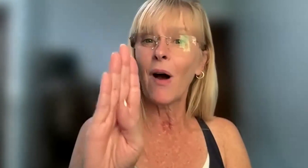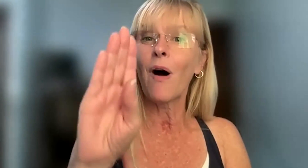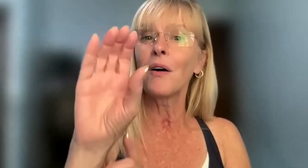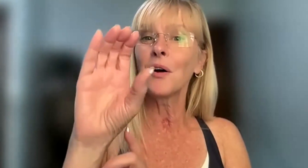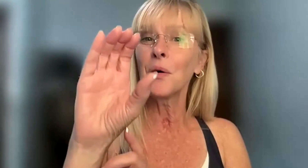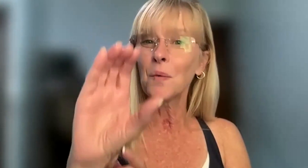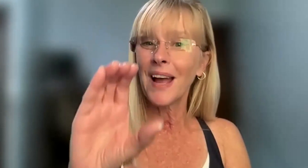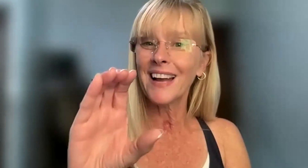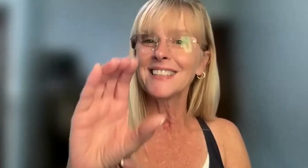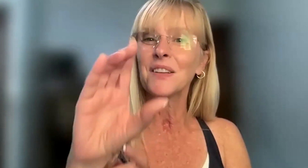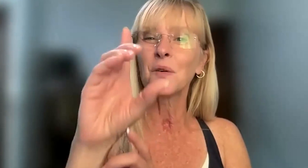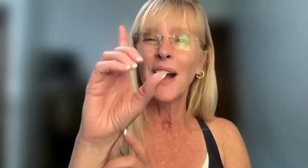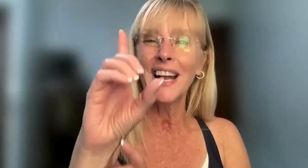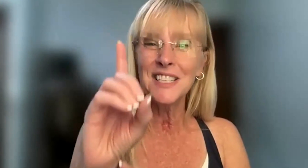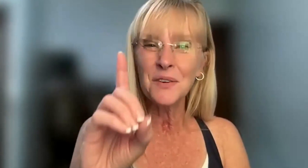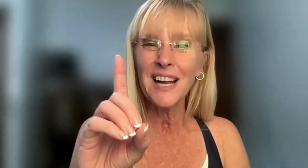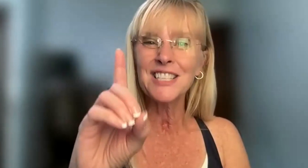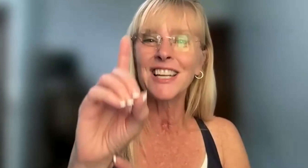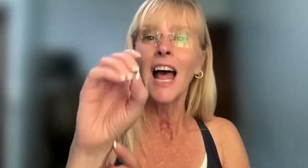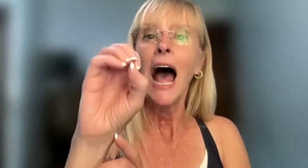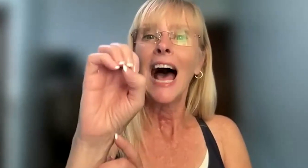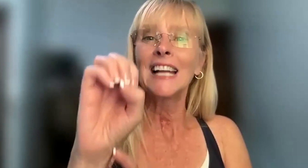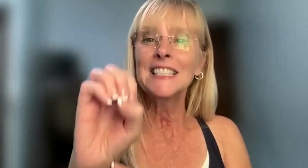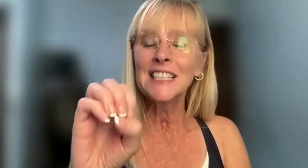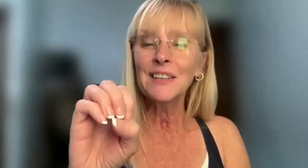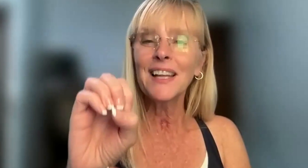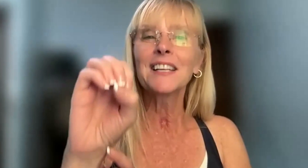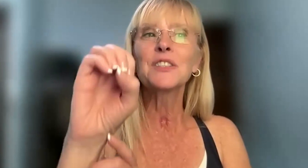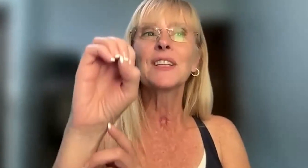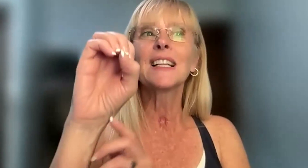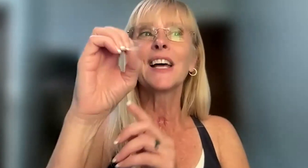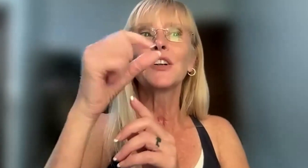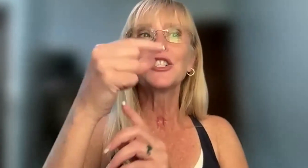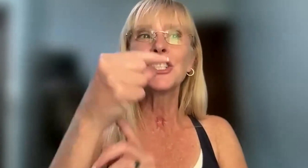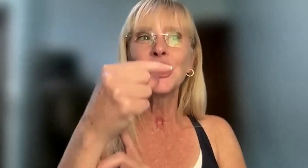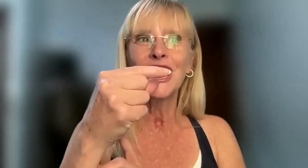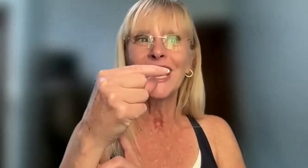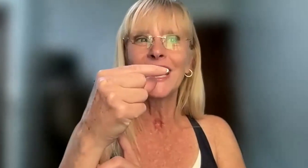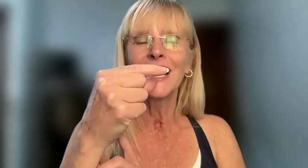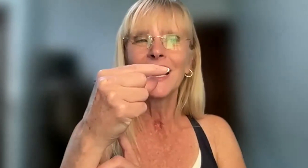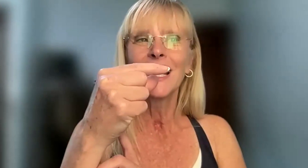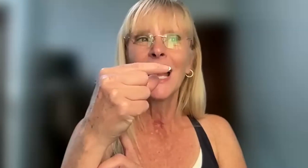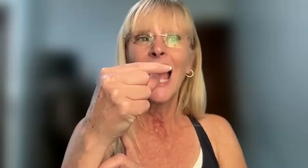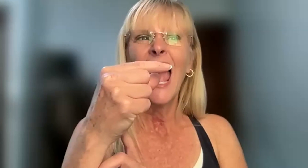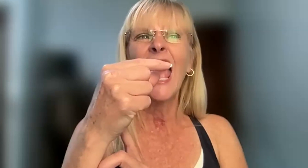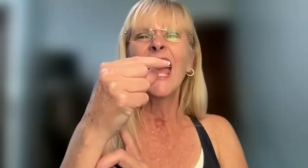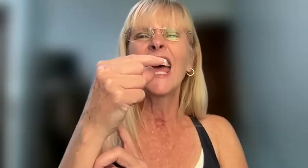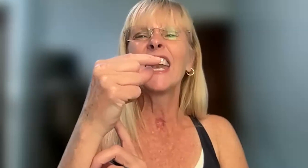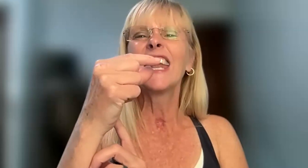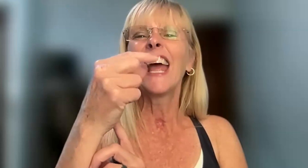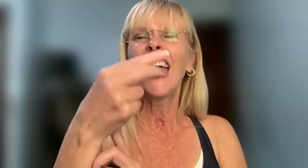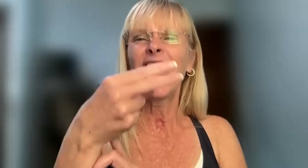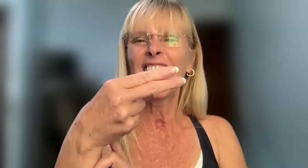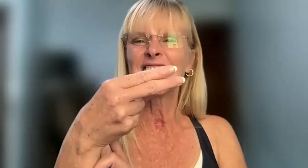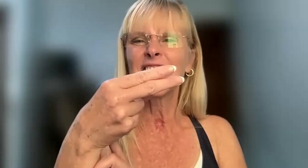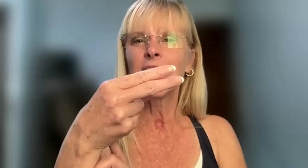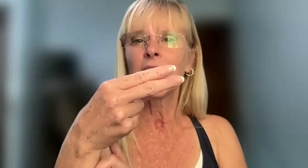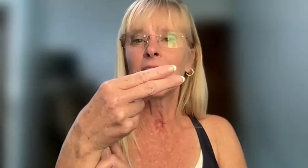all correct in the right direction until they get to the letter G and H. They